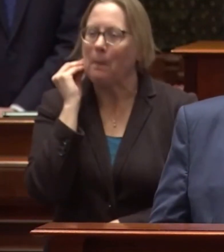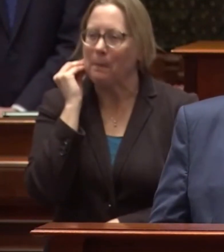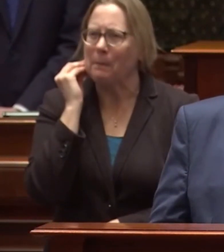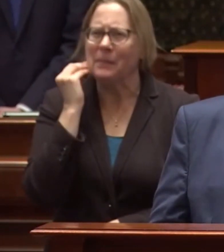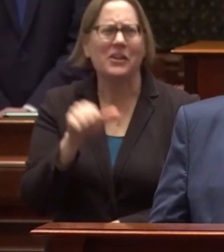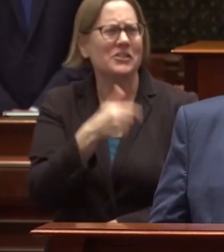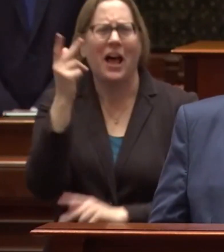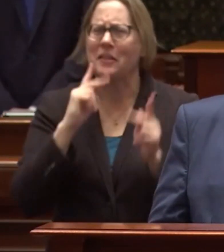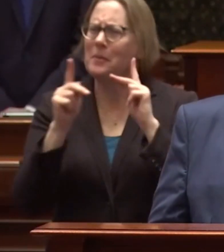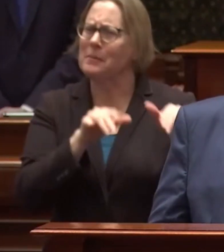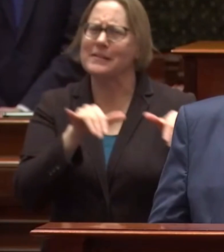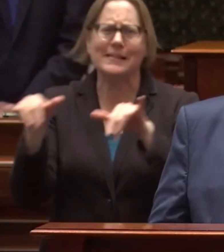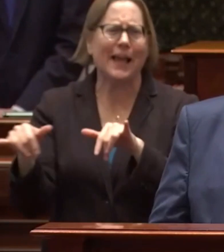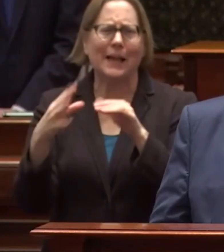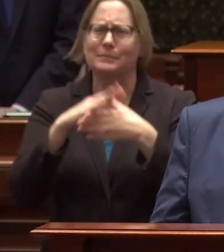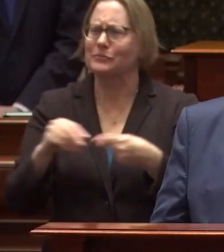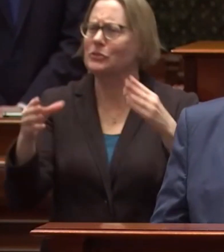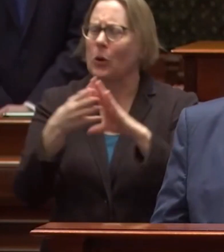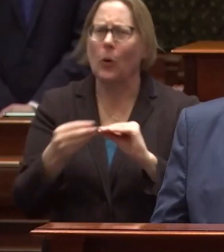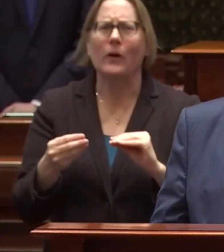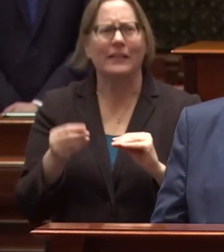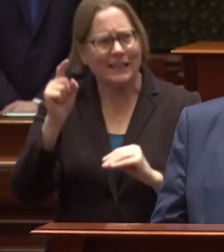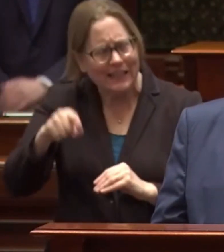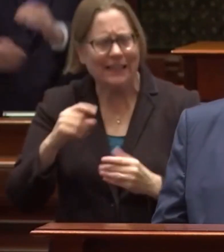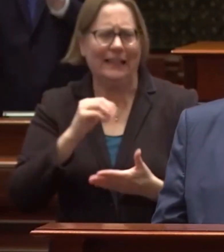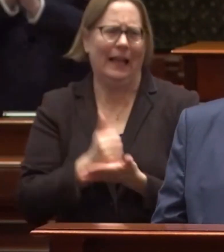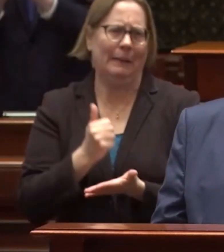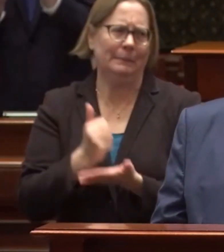all across this state in need of help.